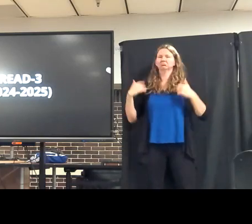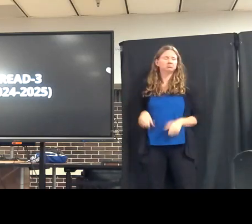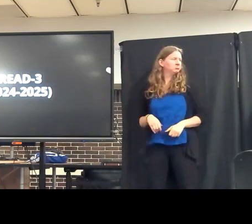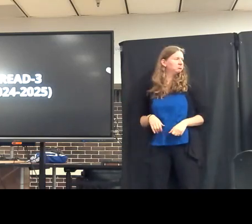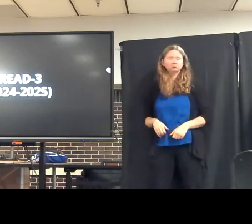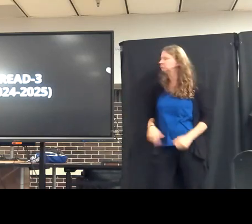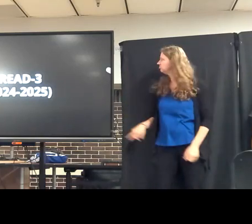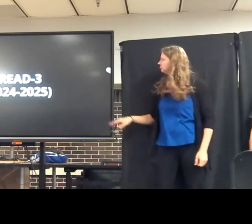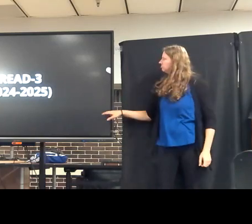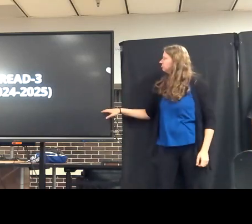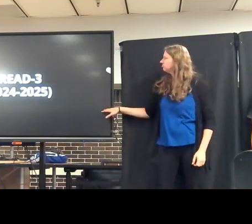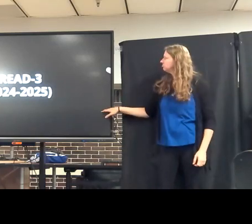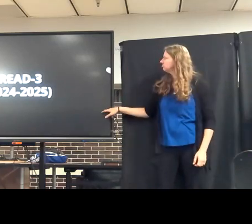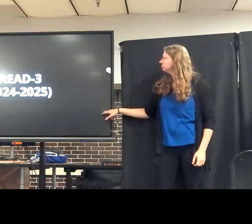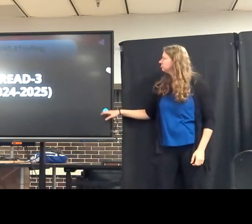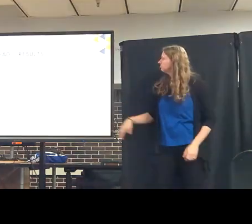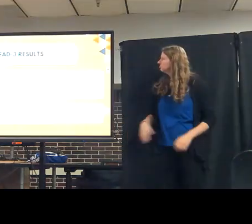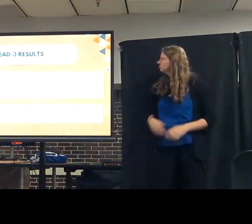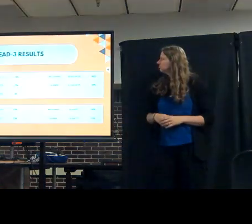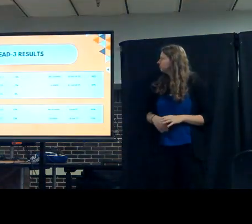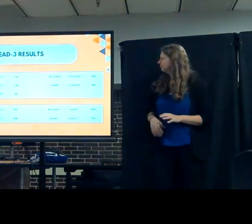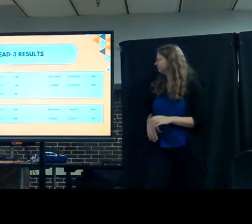to alleviate that.